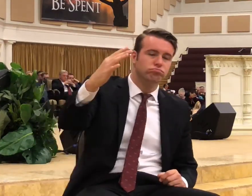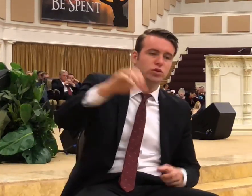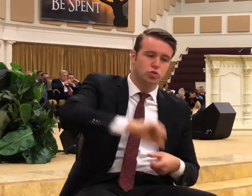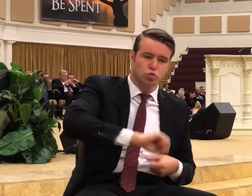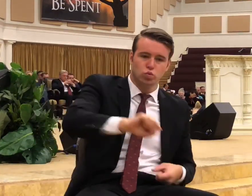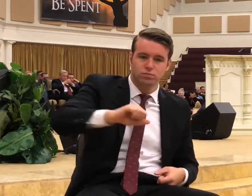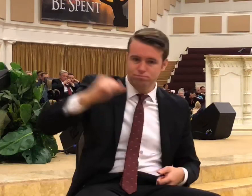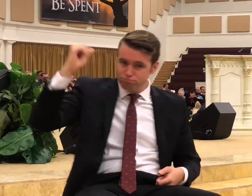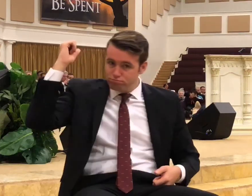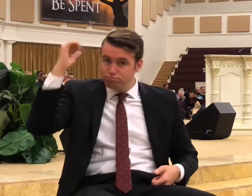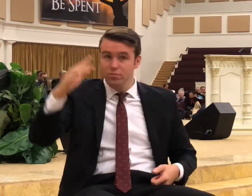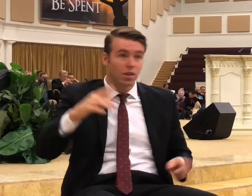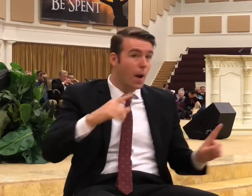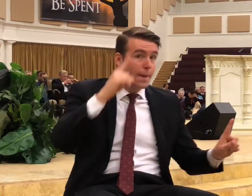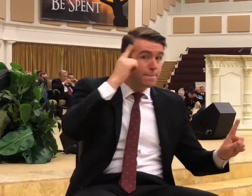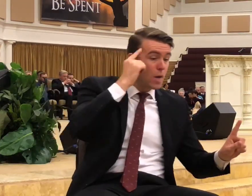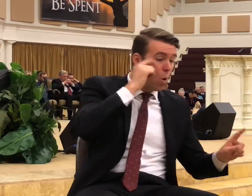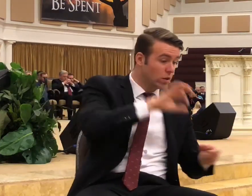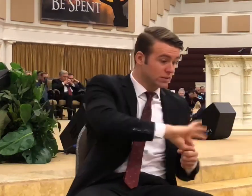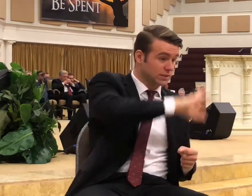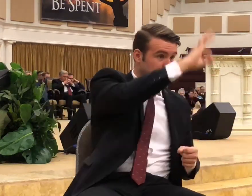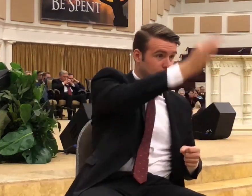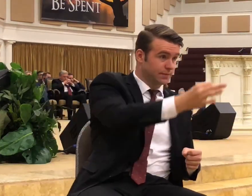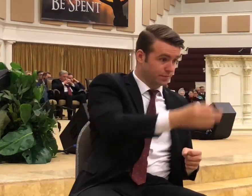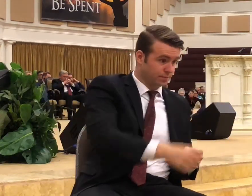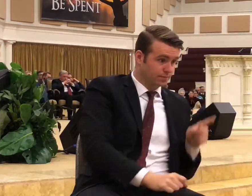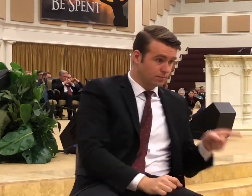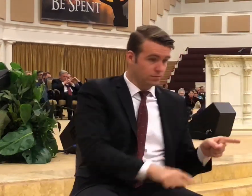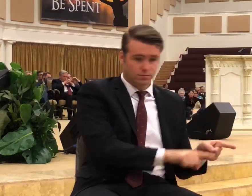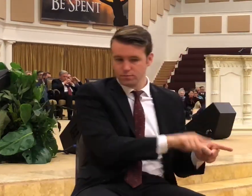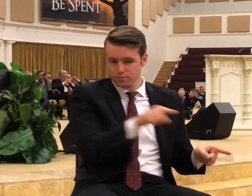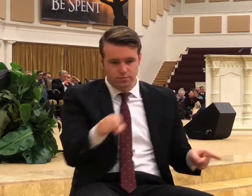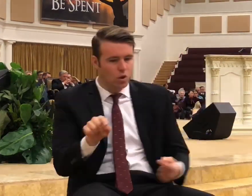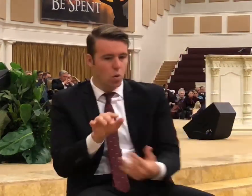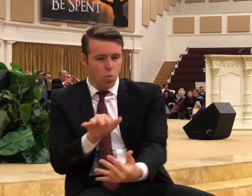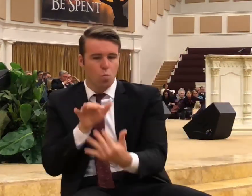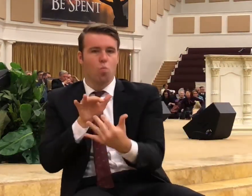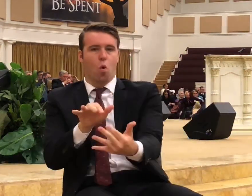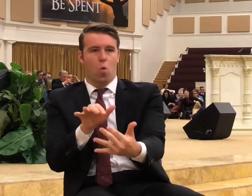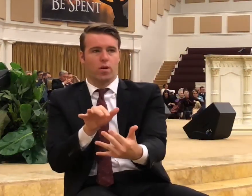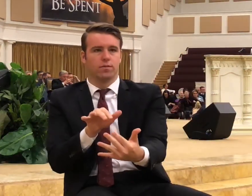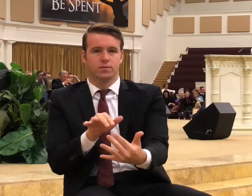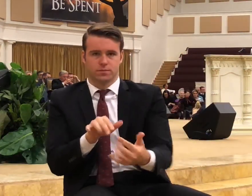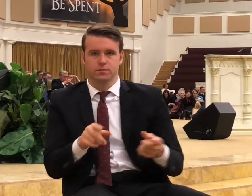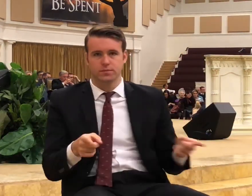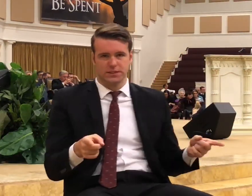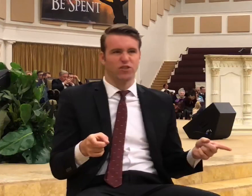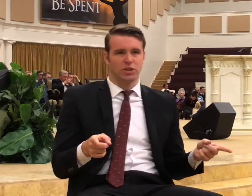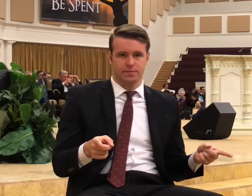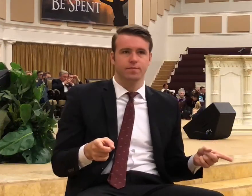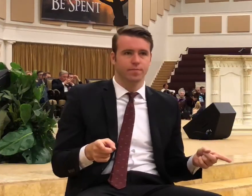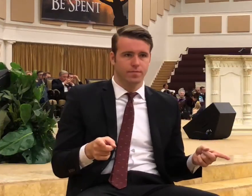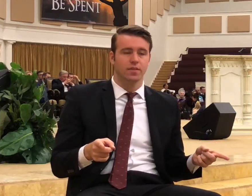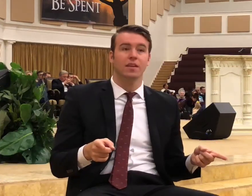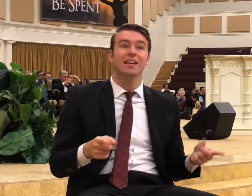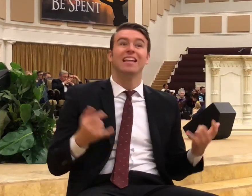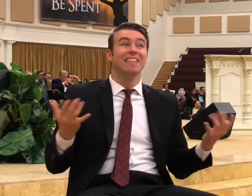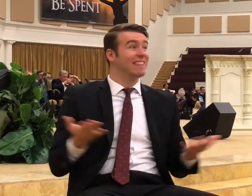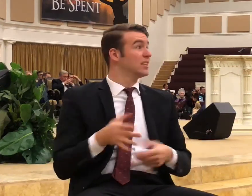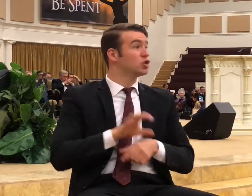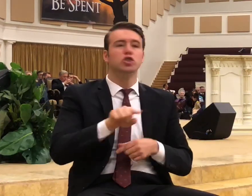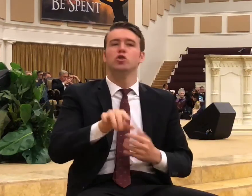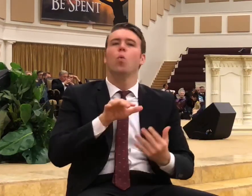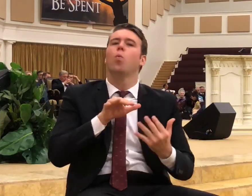You lift the spear. When Moses lifted up the shepherd's rod, you're going to lift up the warrior's spear." This is a warrior